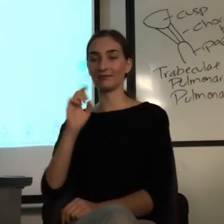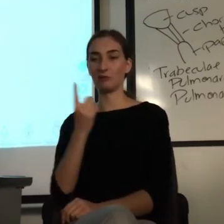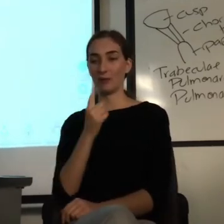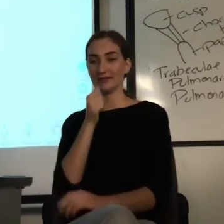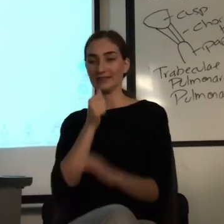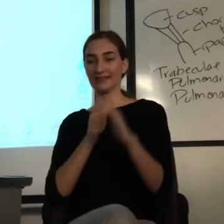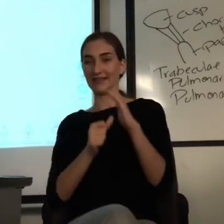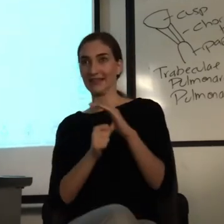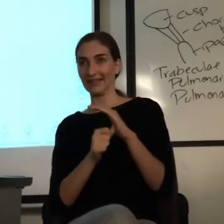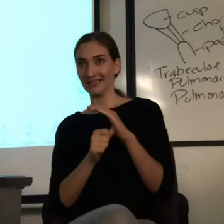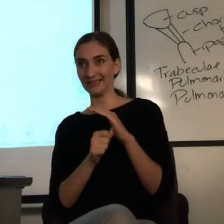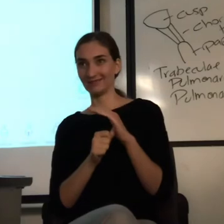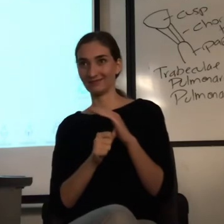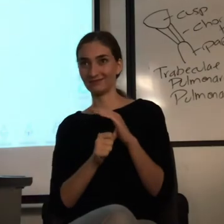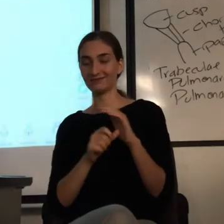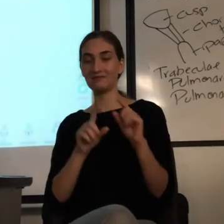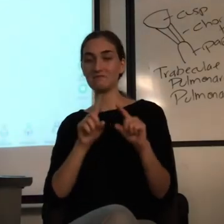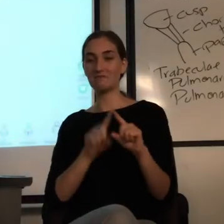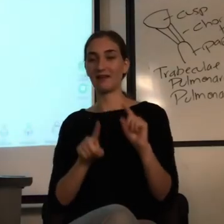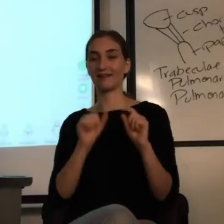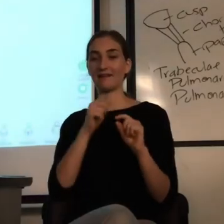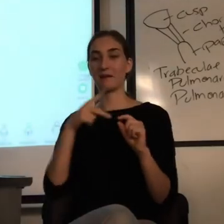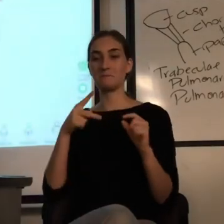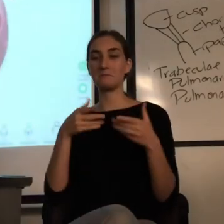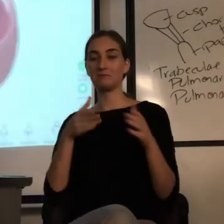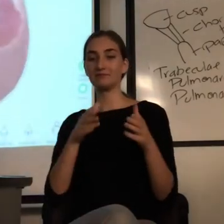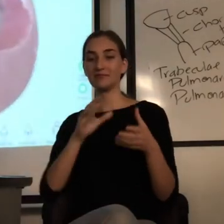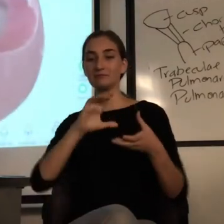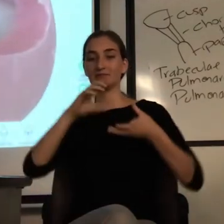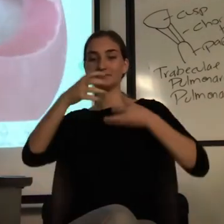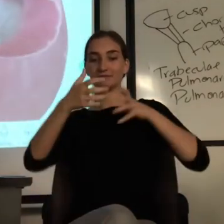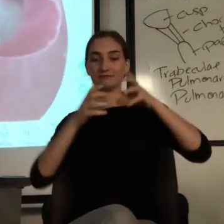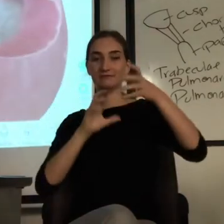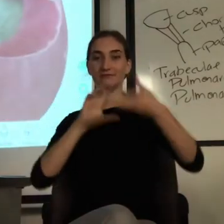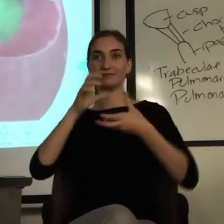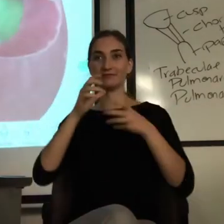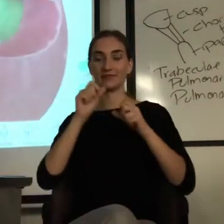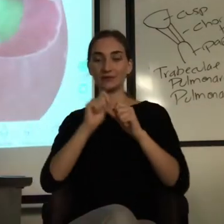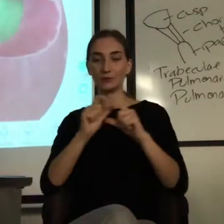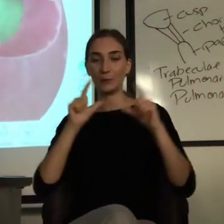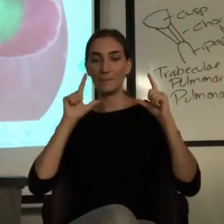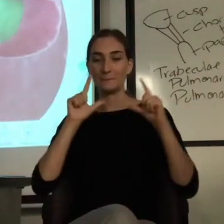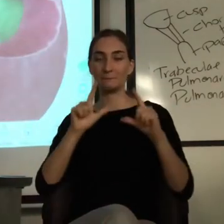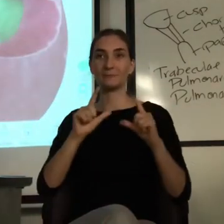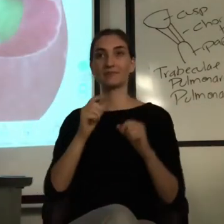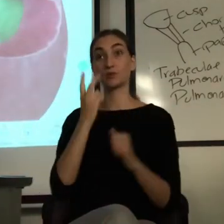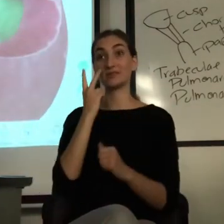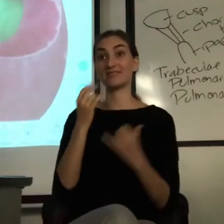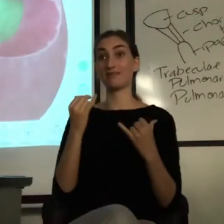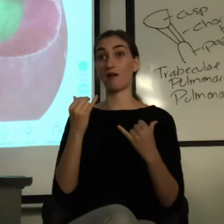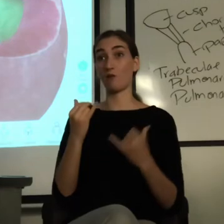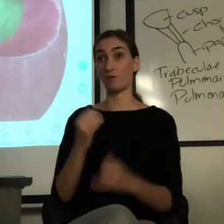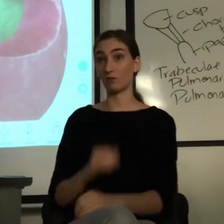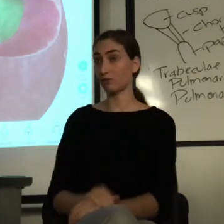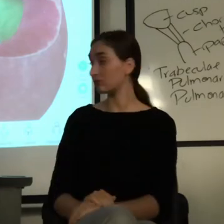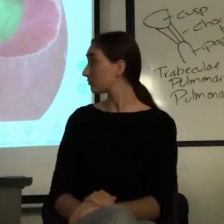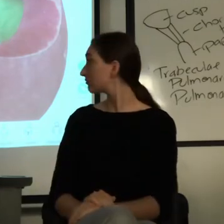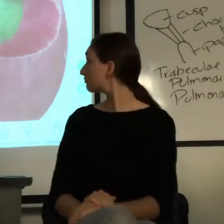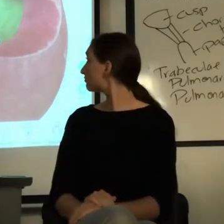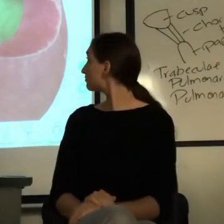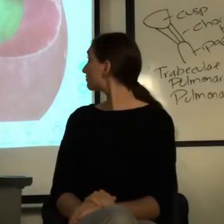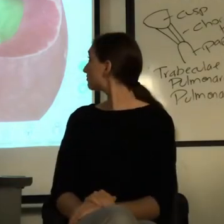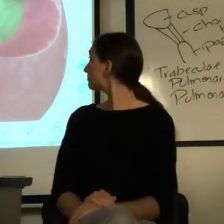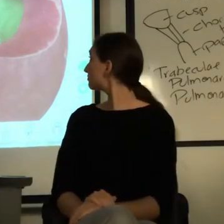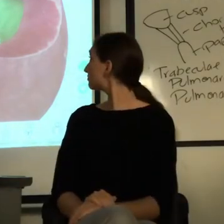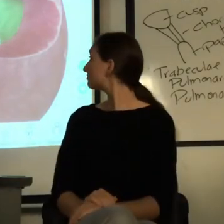is I can kind of rotate things and zoom in. Do you see it now? See that?